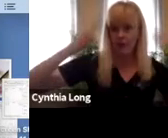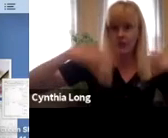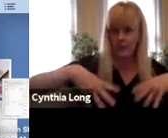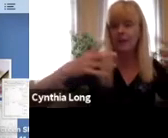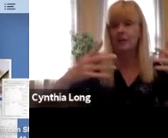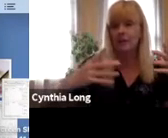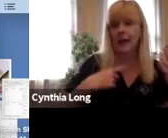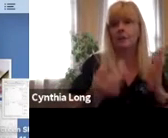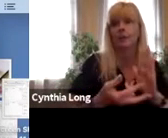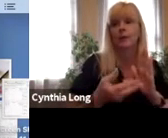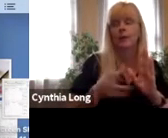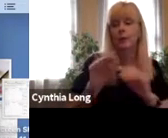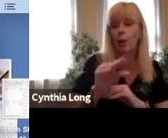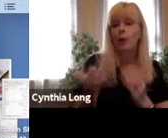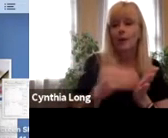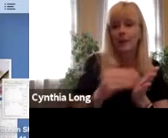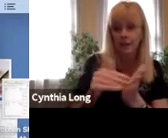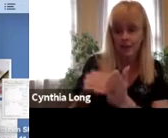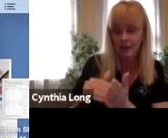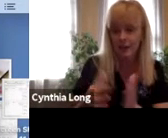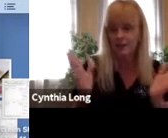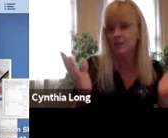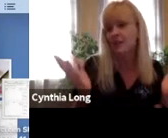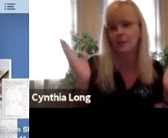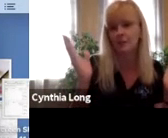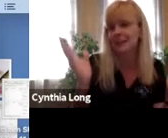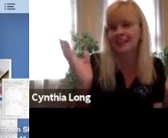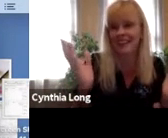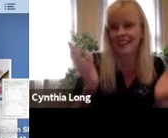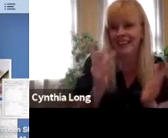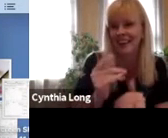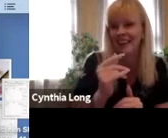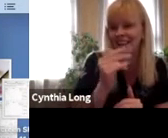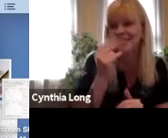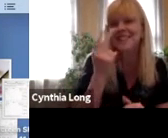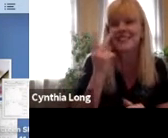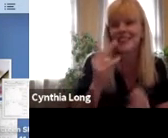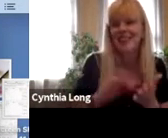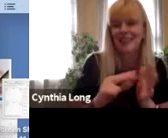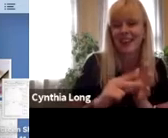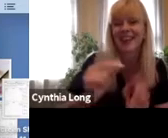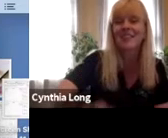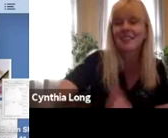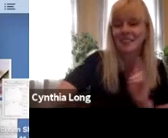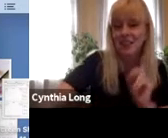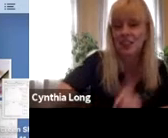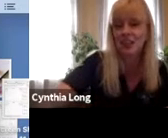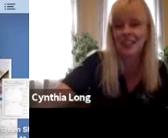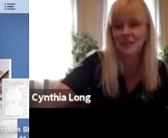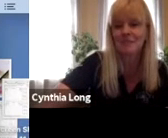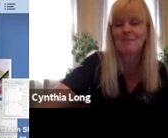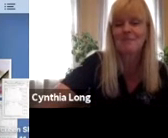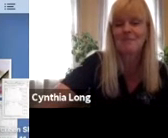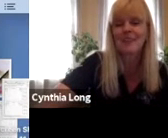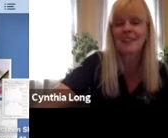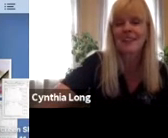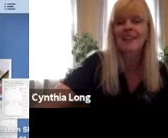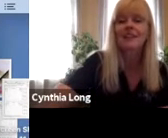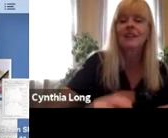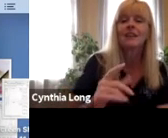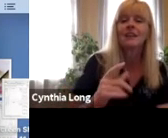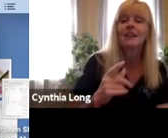and it kept falling. Had to record again. So you'll see what I mean. Let me show you this